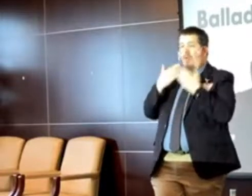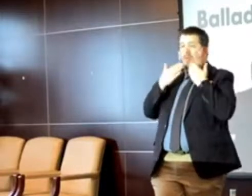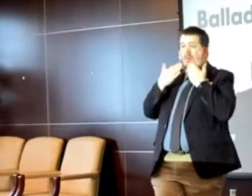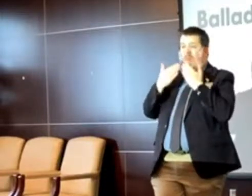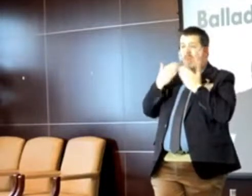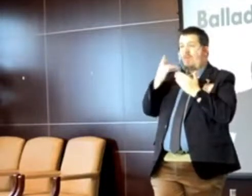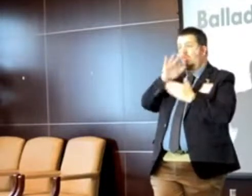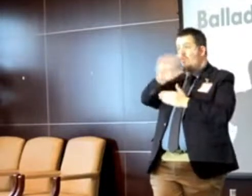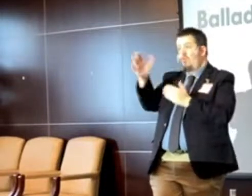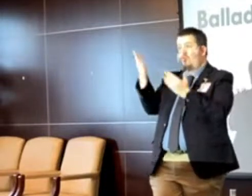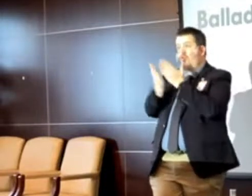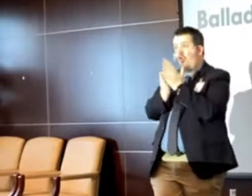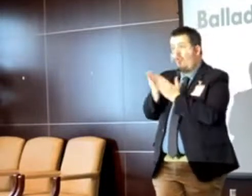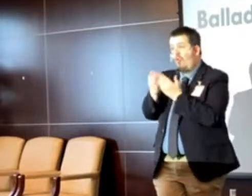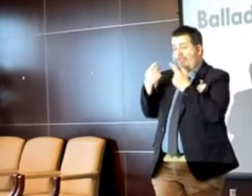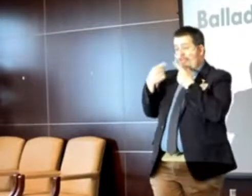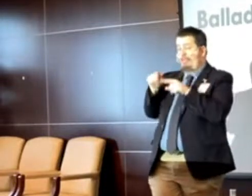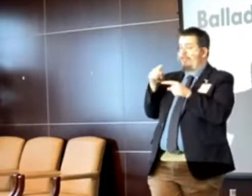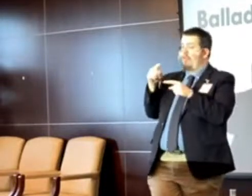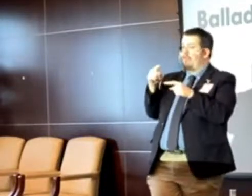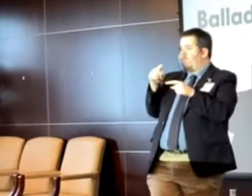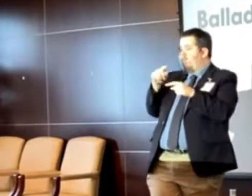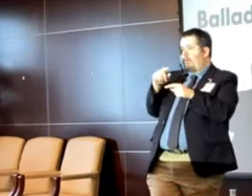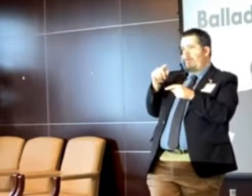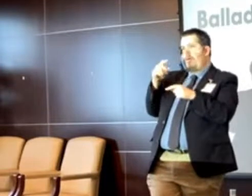you for your service during these very